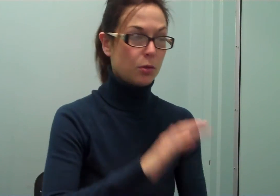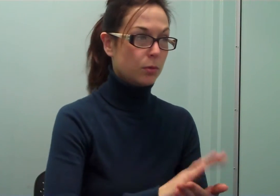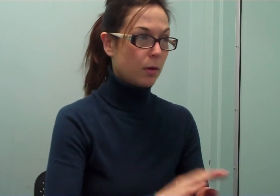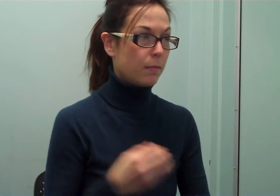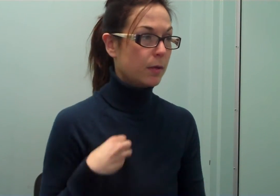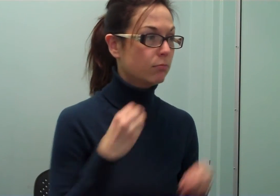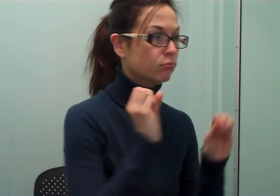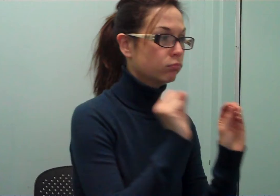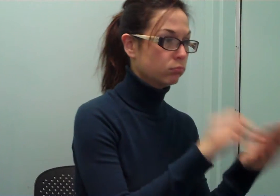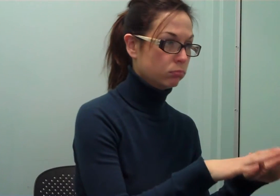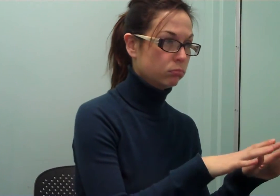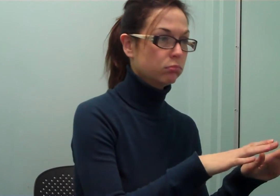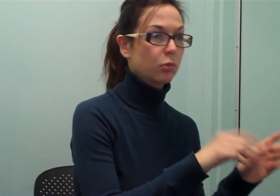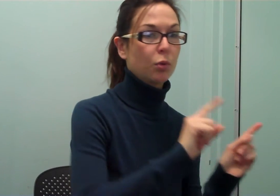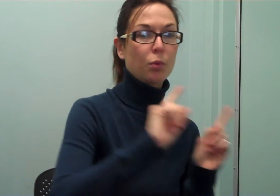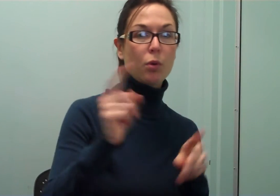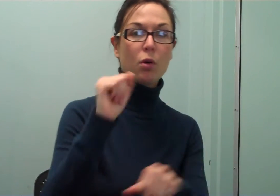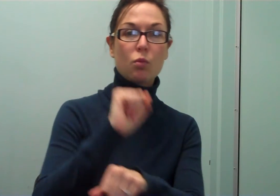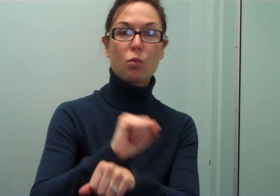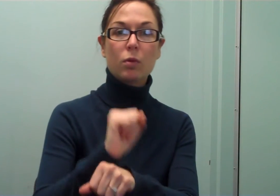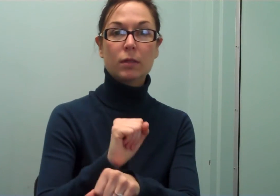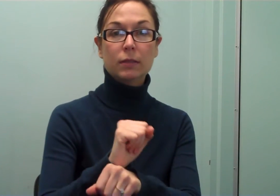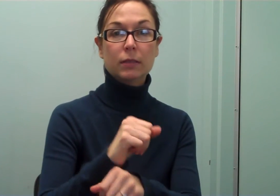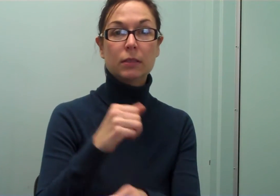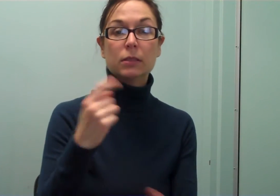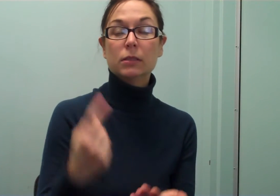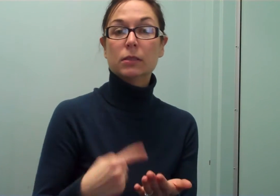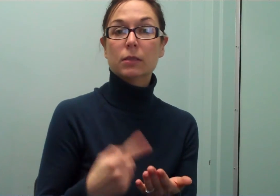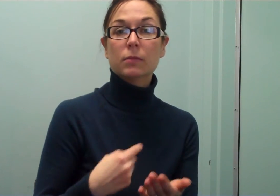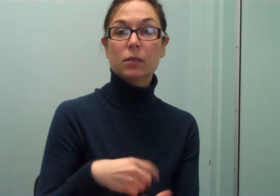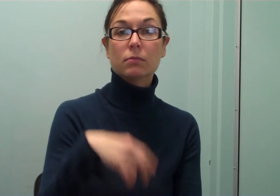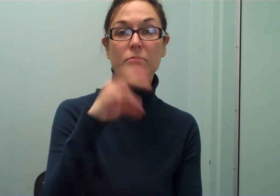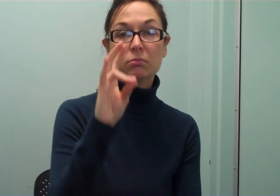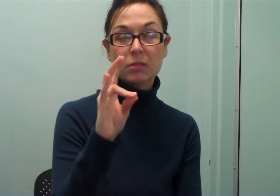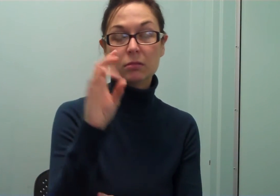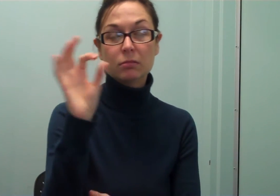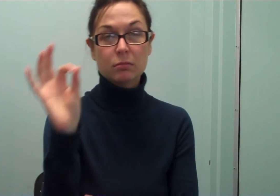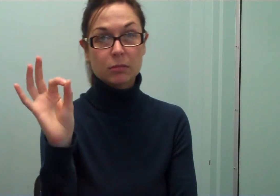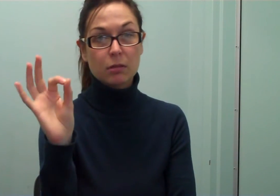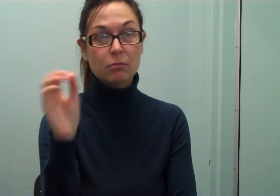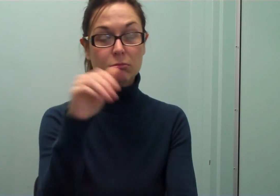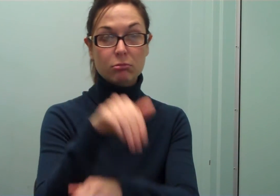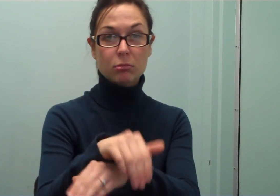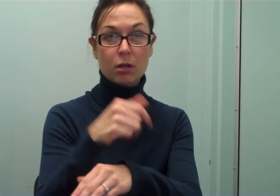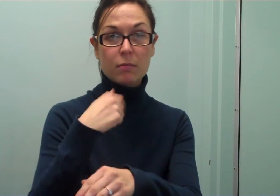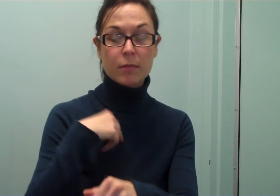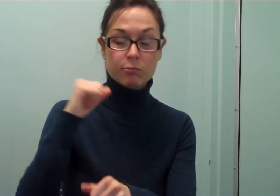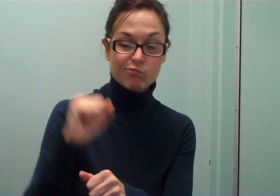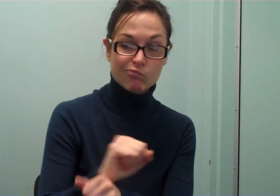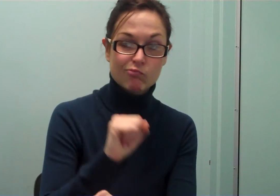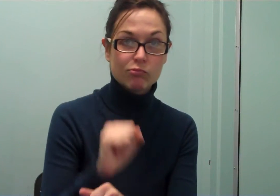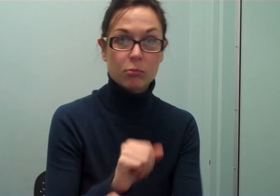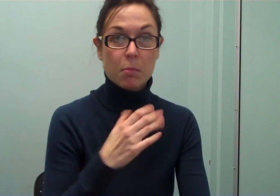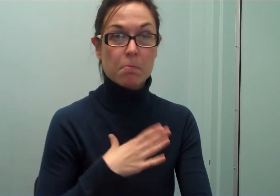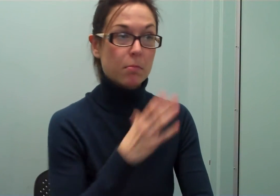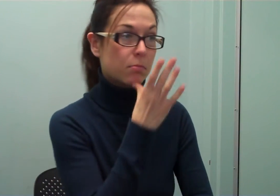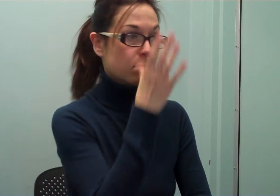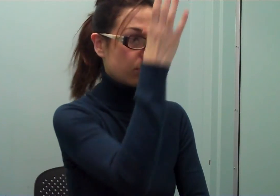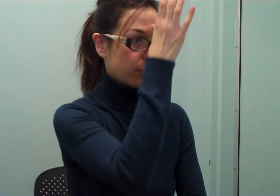I work until 8 or 9 in the evening. My parents take care of my little boy for me after